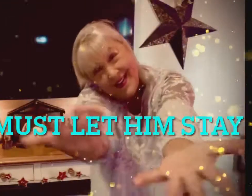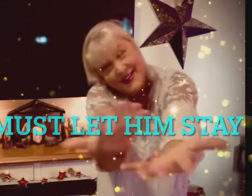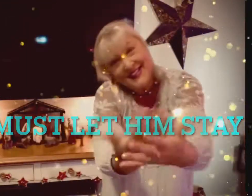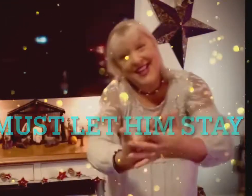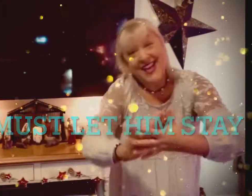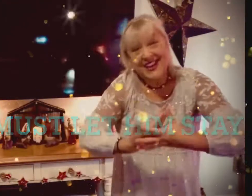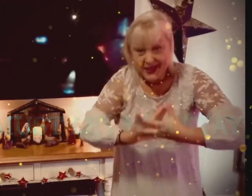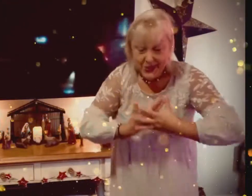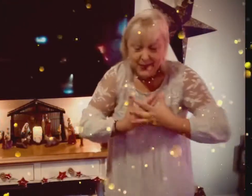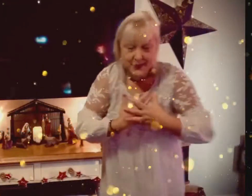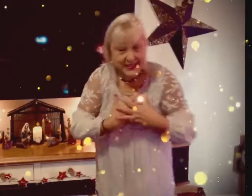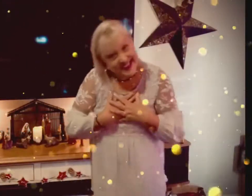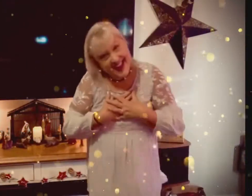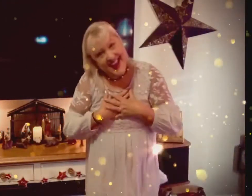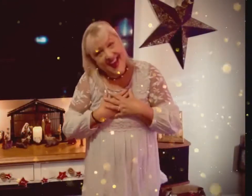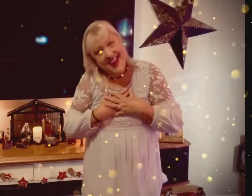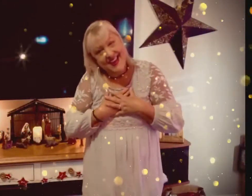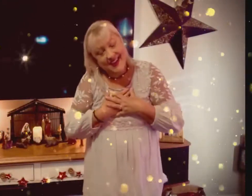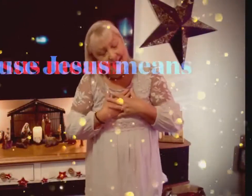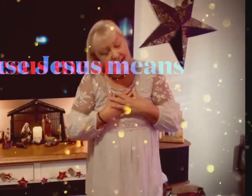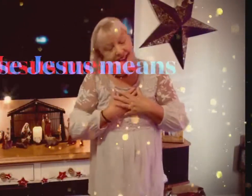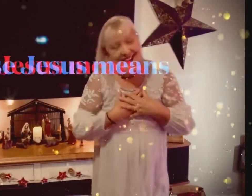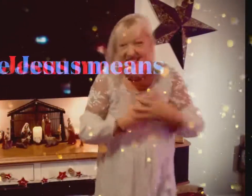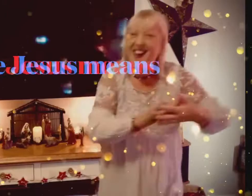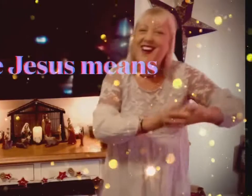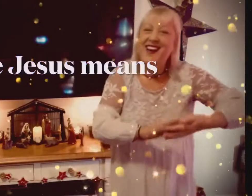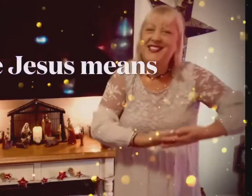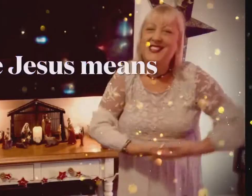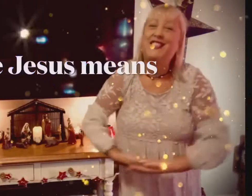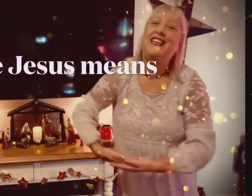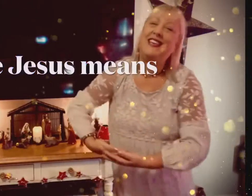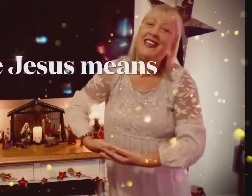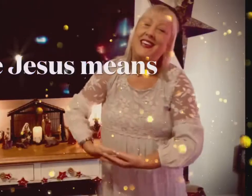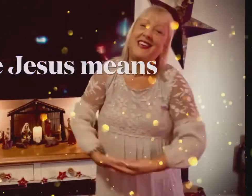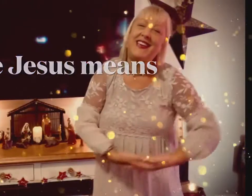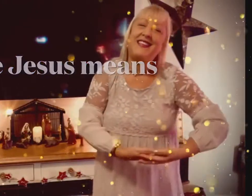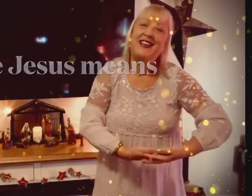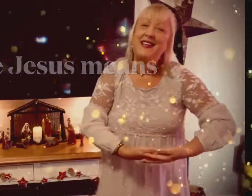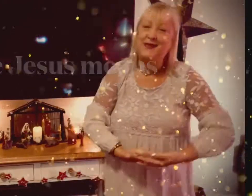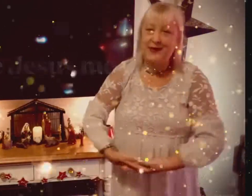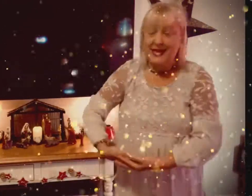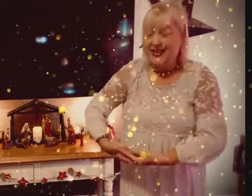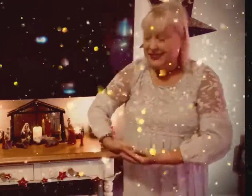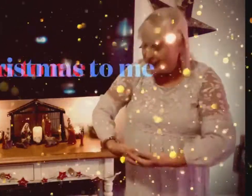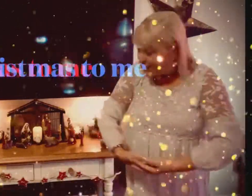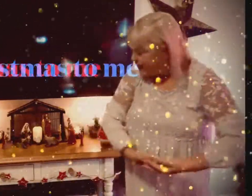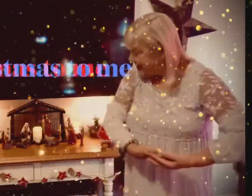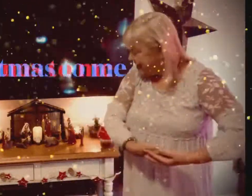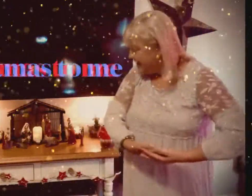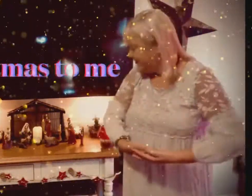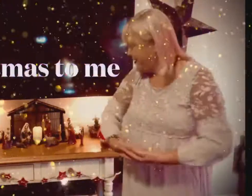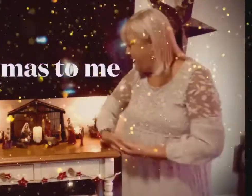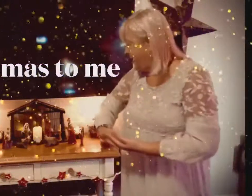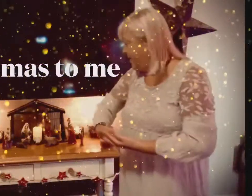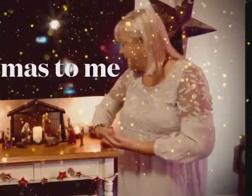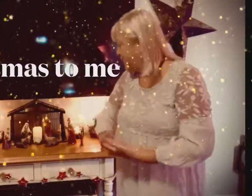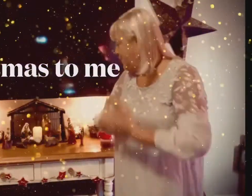let Him stay. Cause Jesus feeds Christmas to